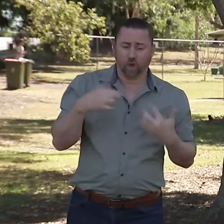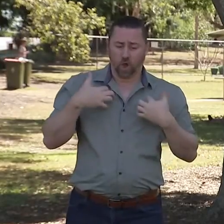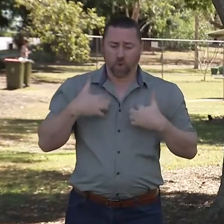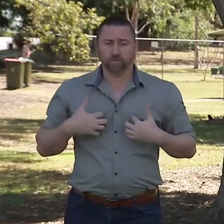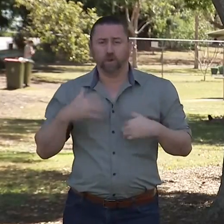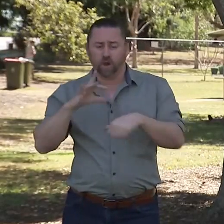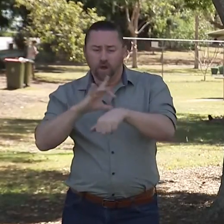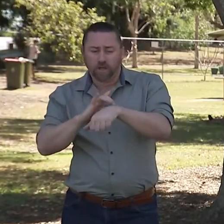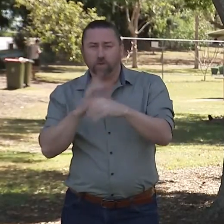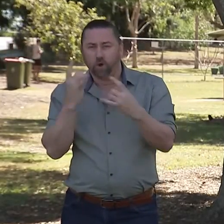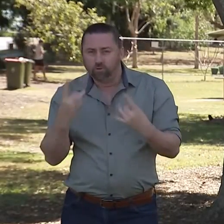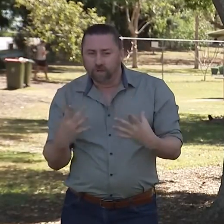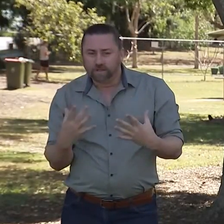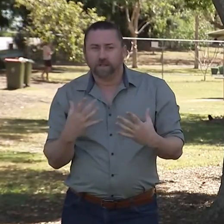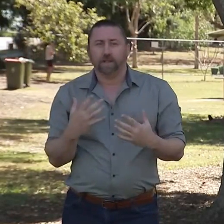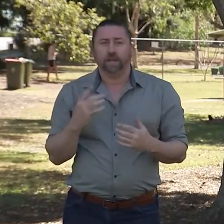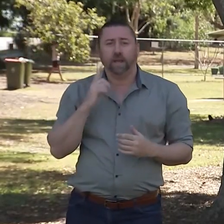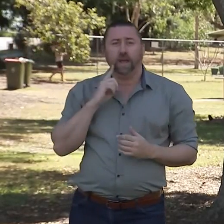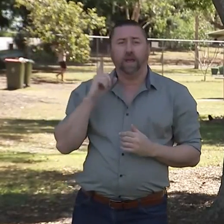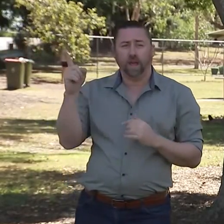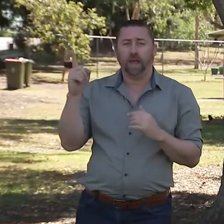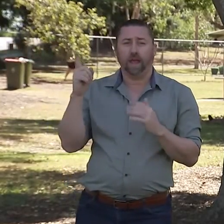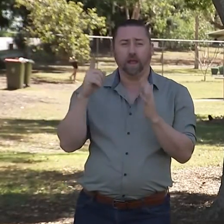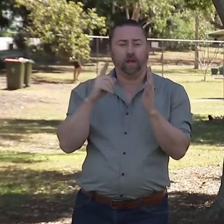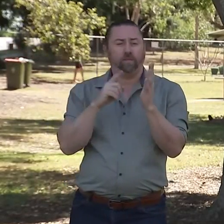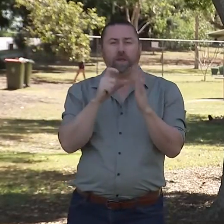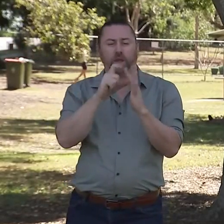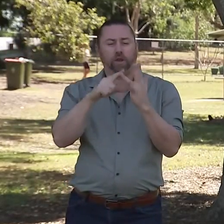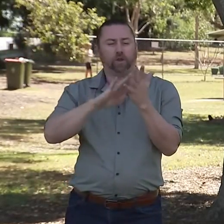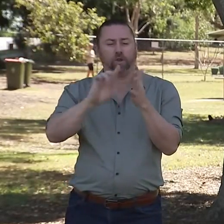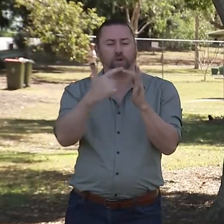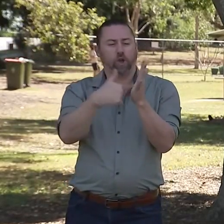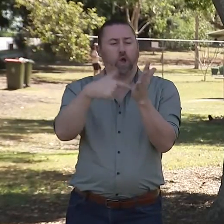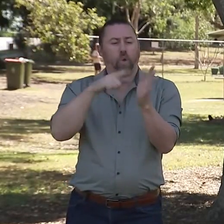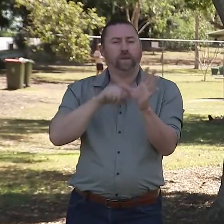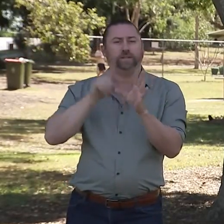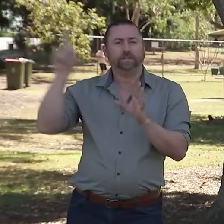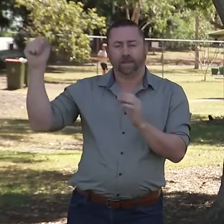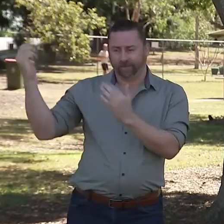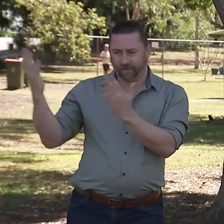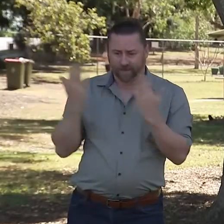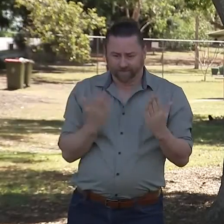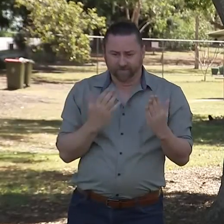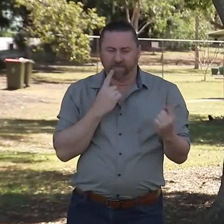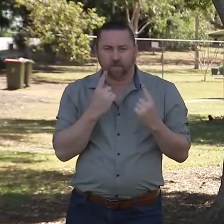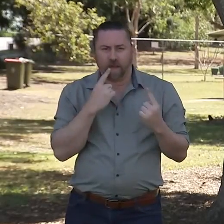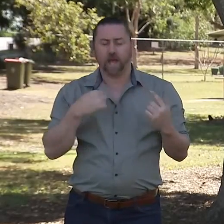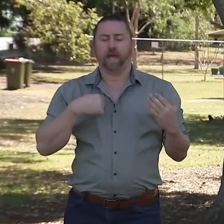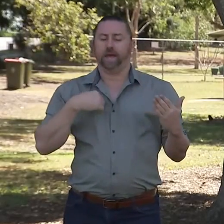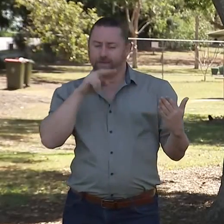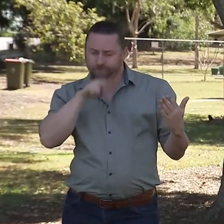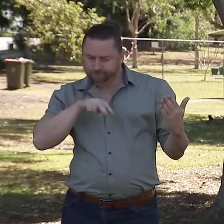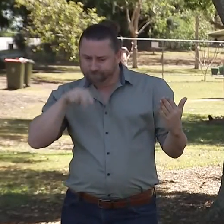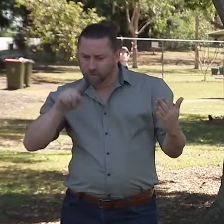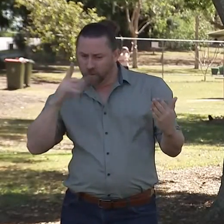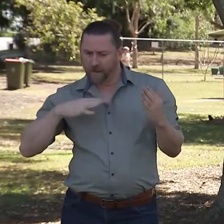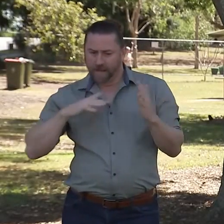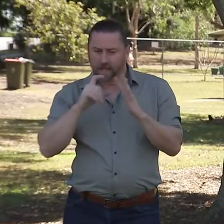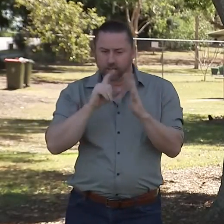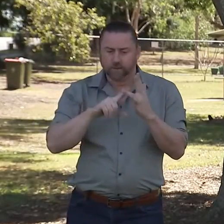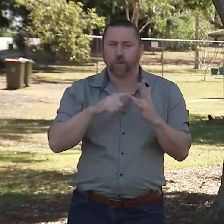done because the modelling needs to be right. So there's a lot of work done. Queensland has